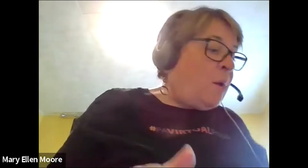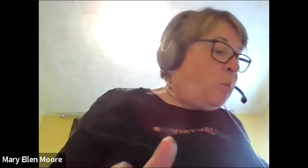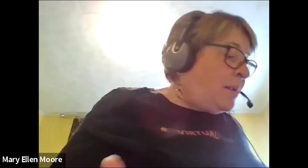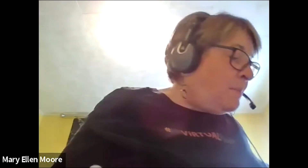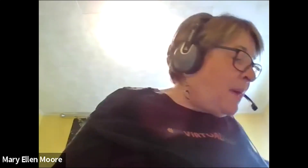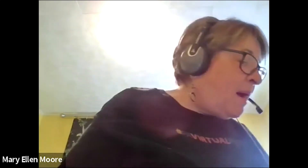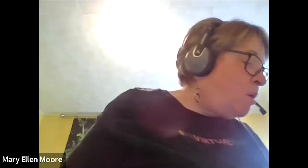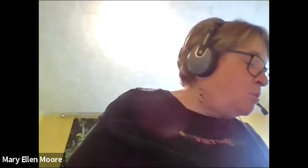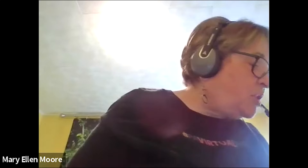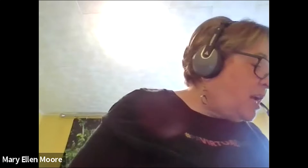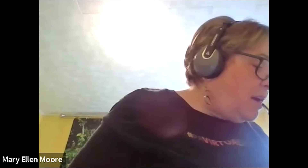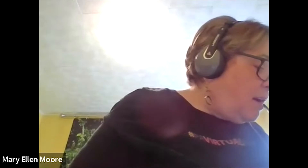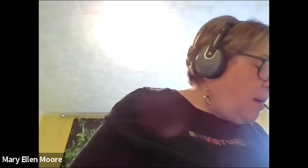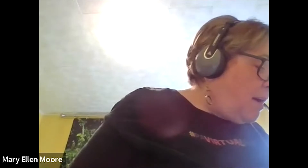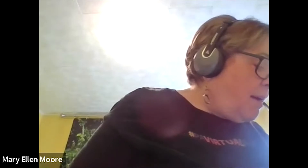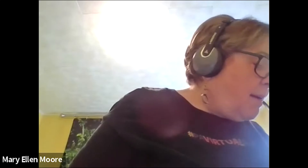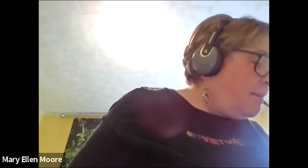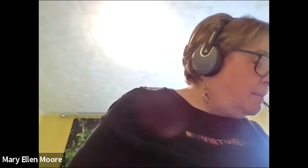what about,